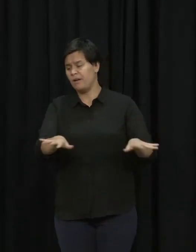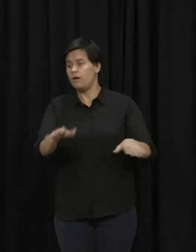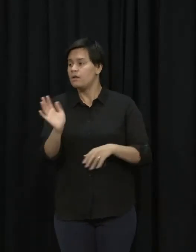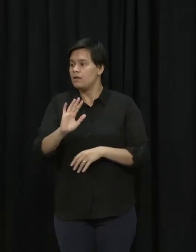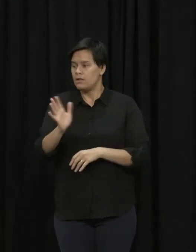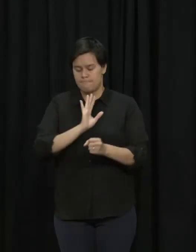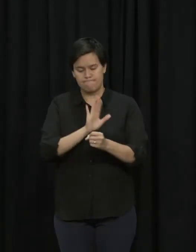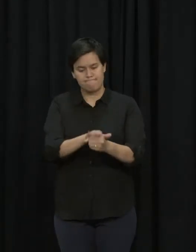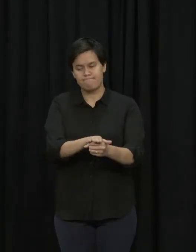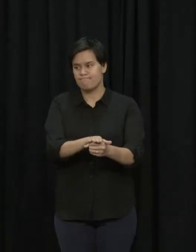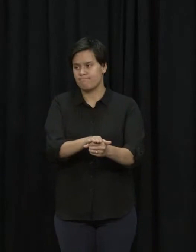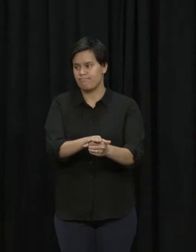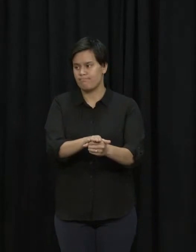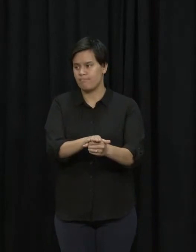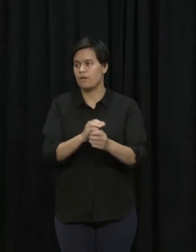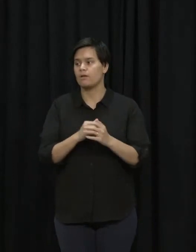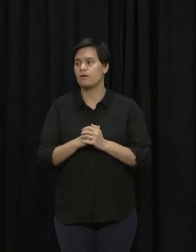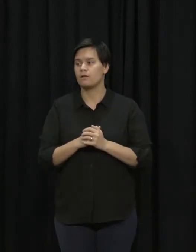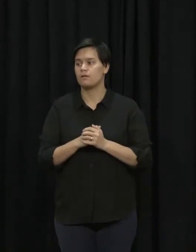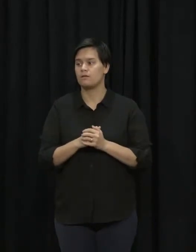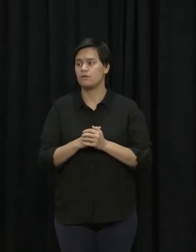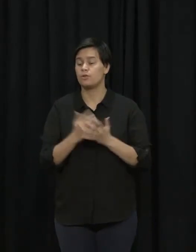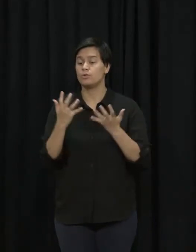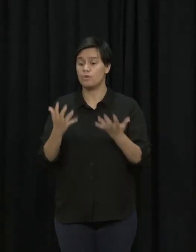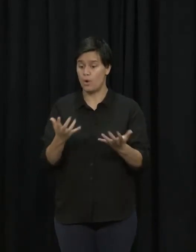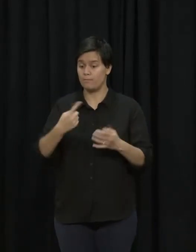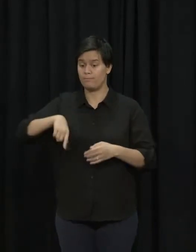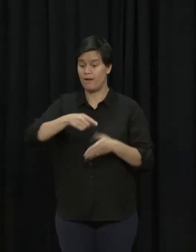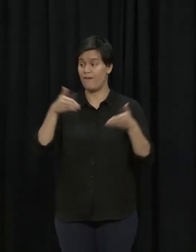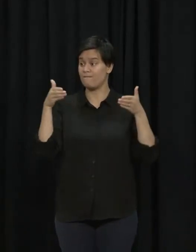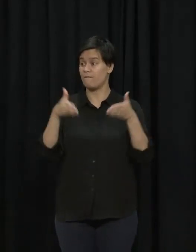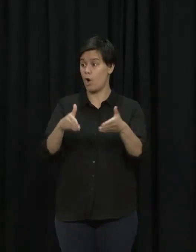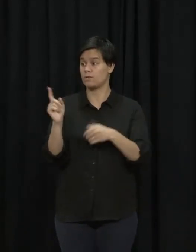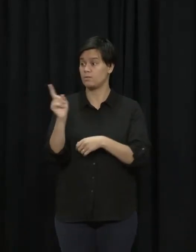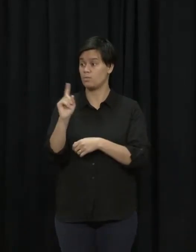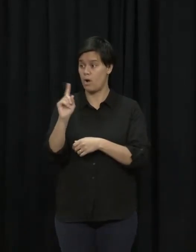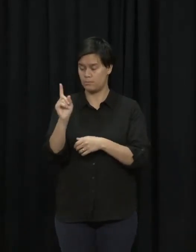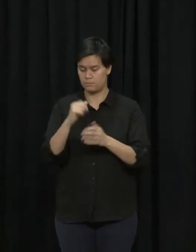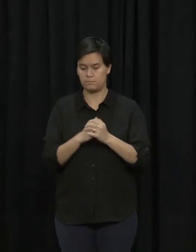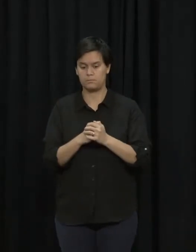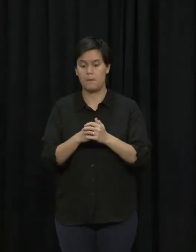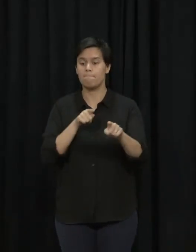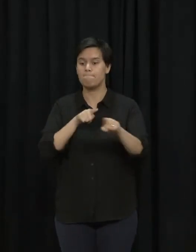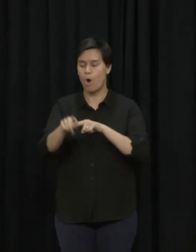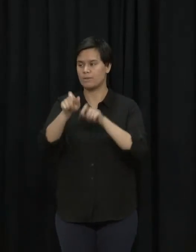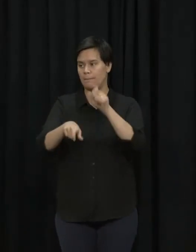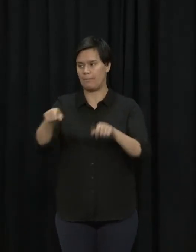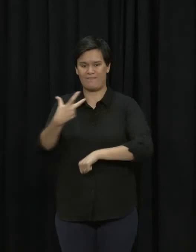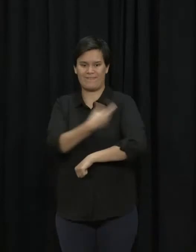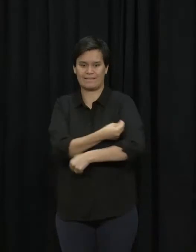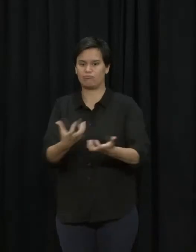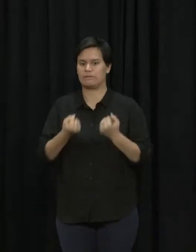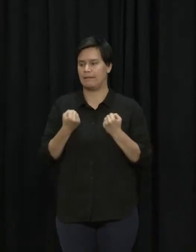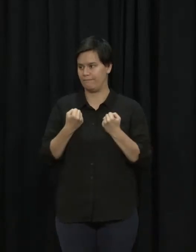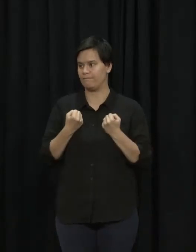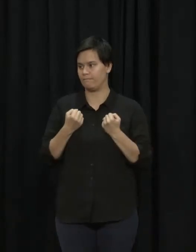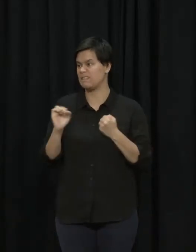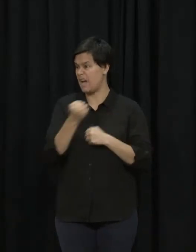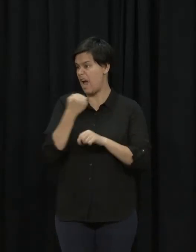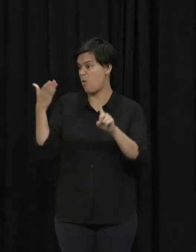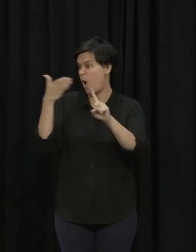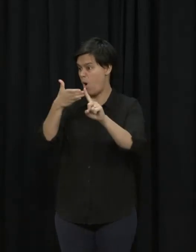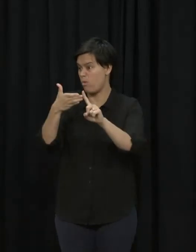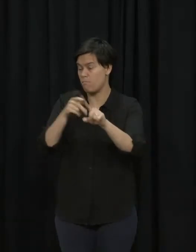it's the fact that they get vaccinated, and the more people that get vaccinated, the better. And so that's the aim of this year. In the